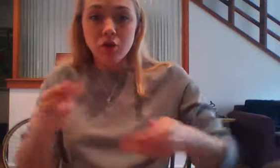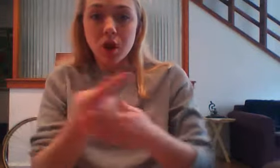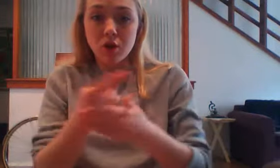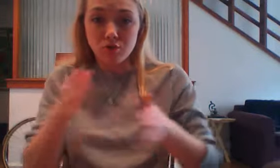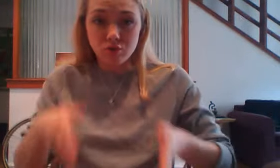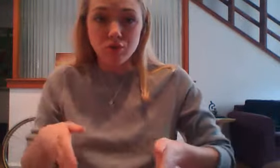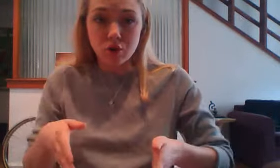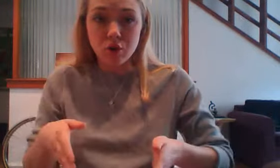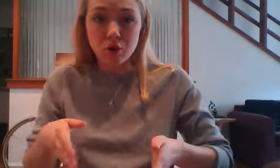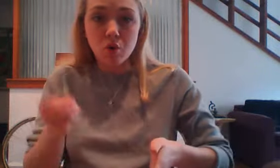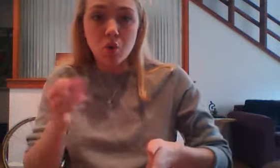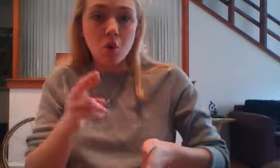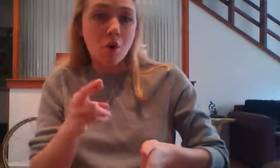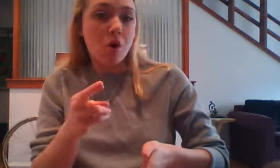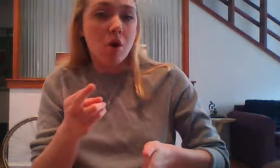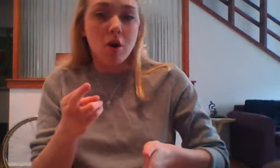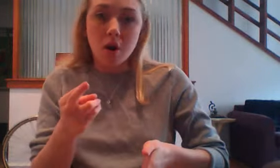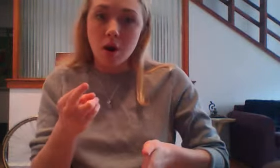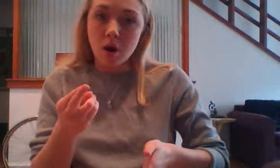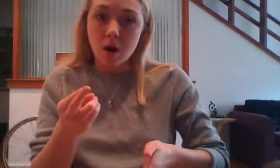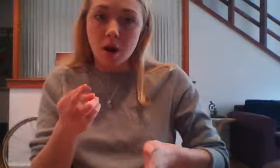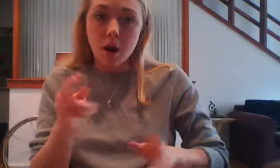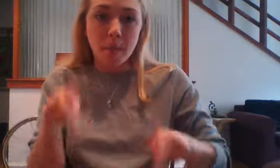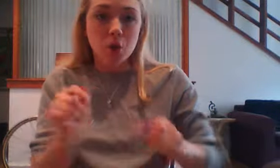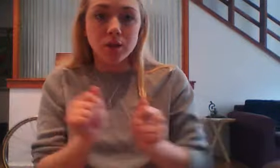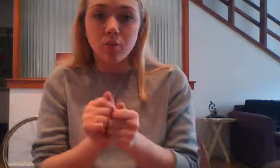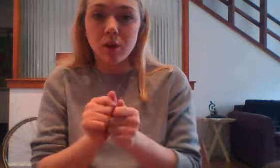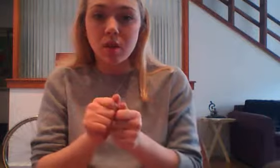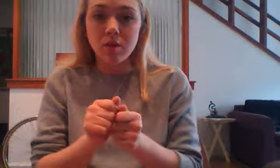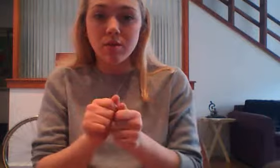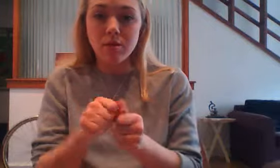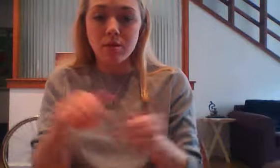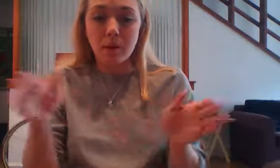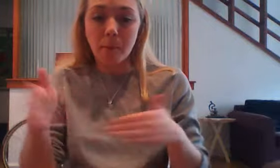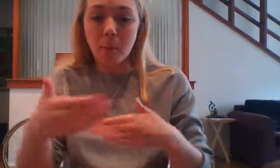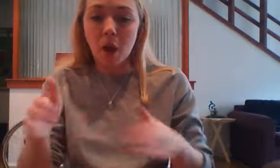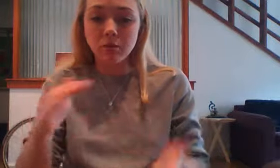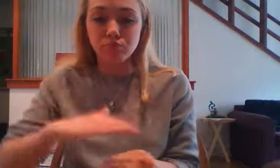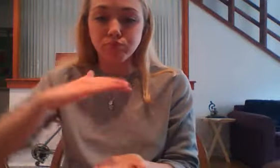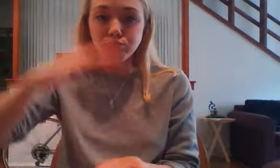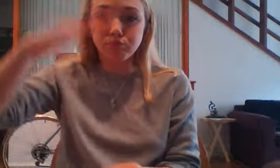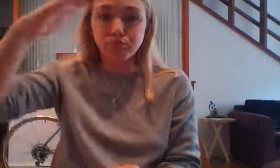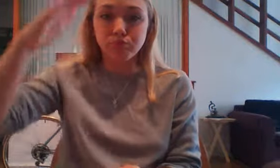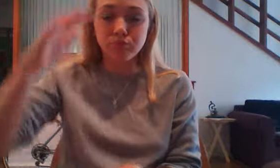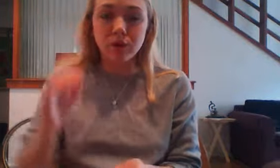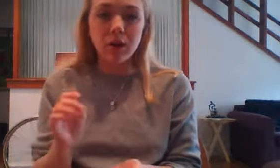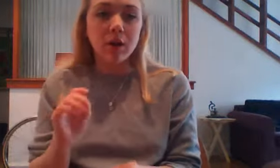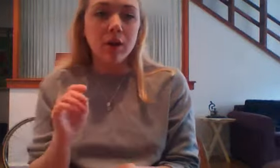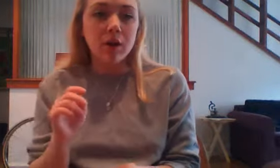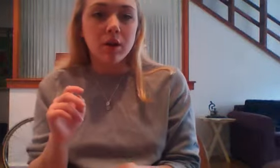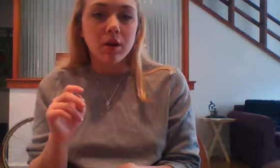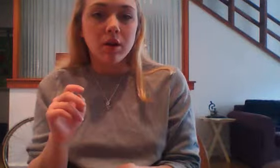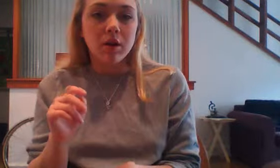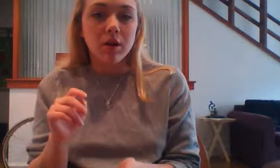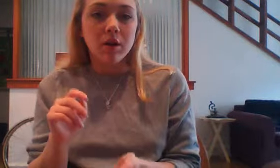thinking, this isn't going to work for me at all. Well, as you can see over here on the side, there is an accessible entrance.